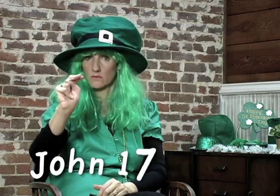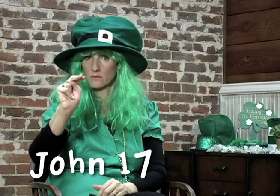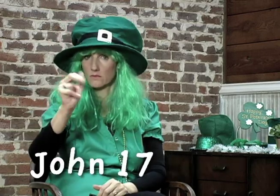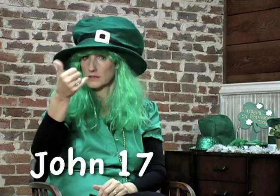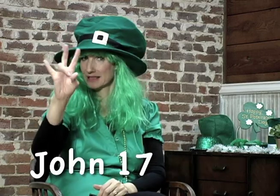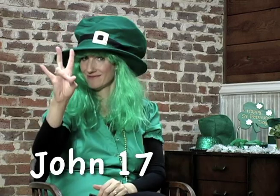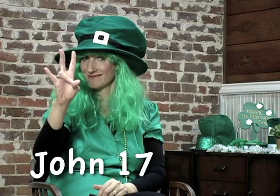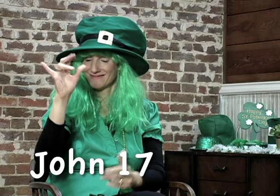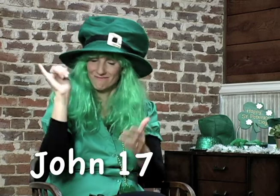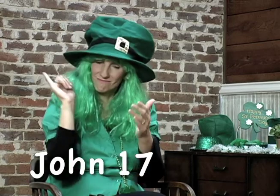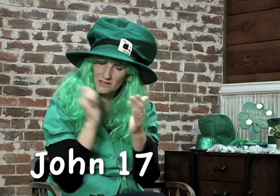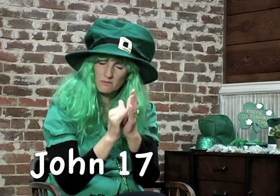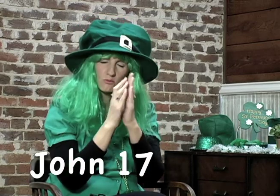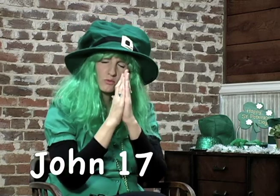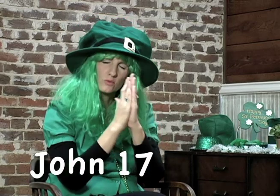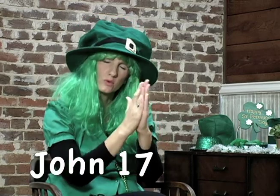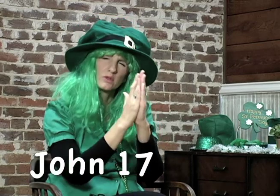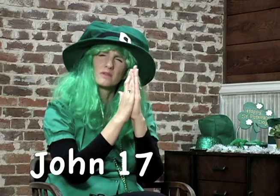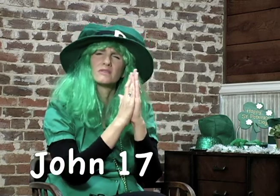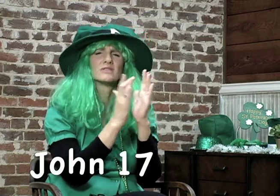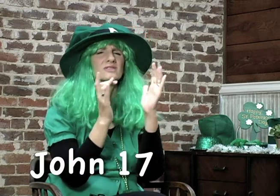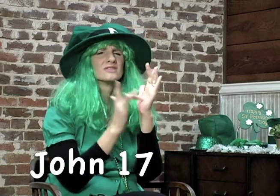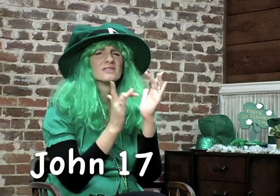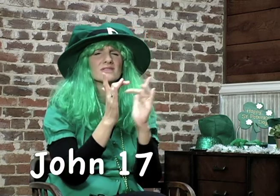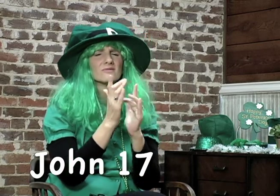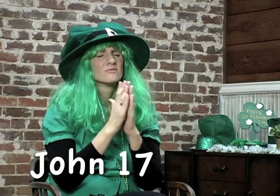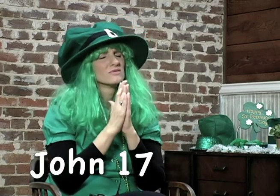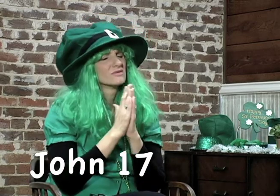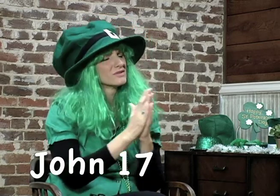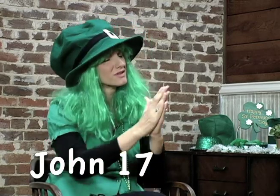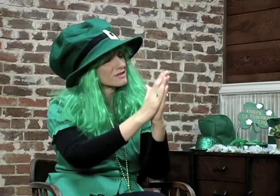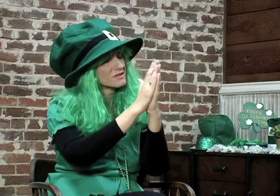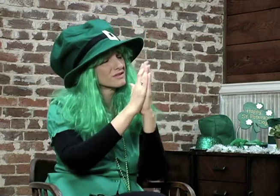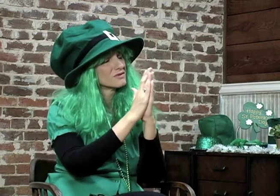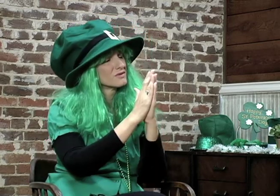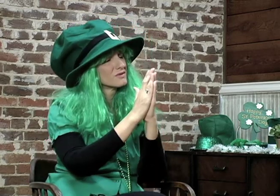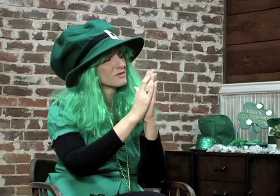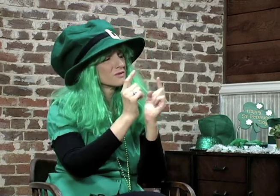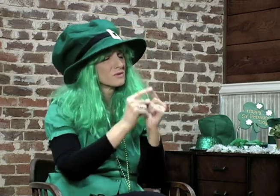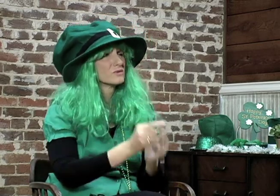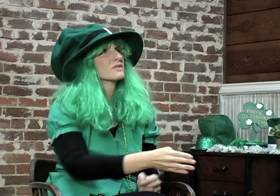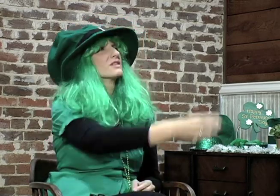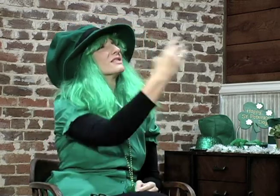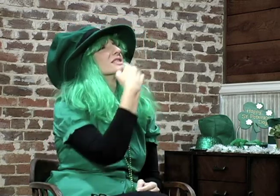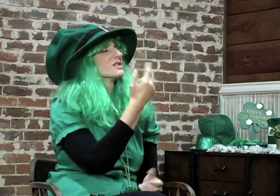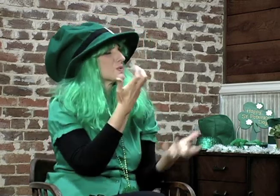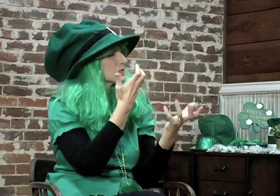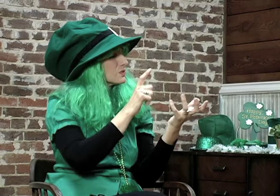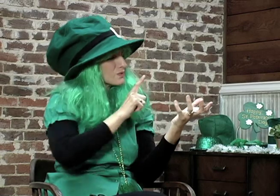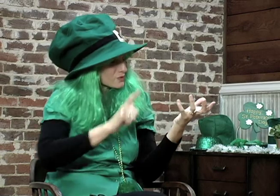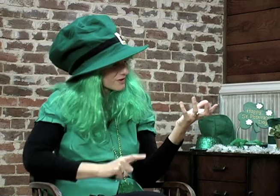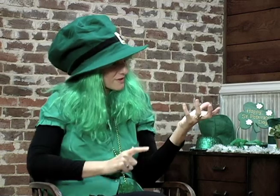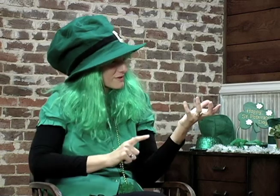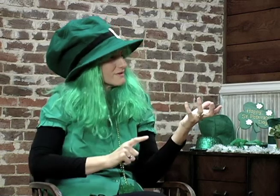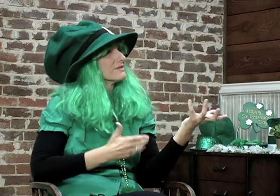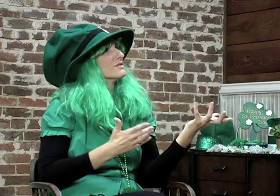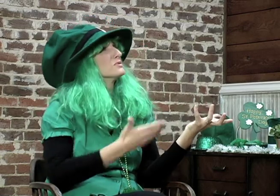In John chapter 17, there's a prayer listed there. Jesus was praying. He said, "Oh Lord